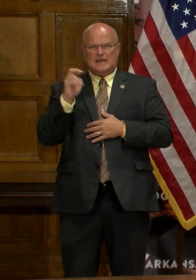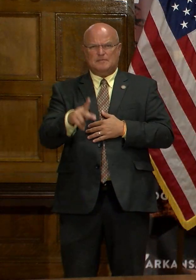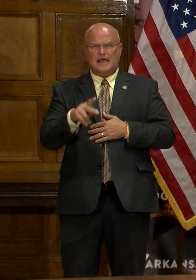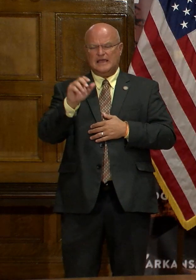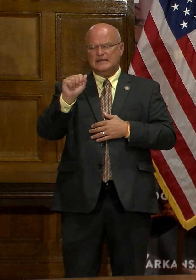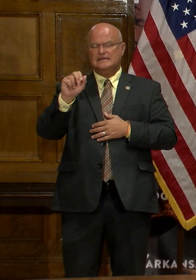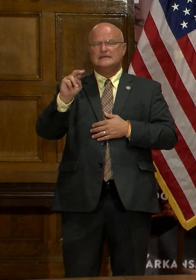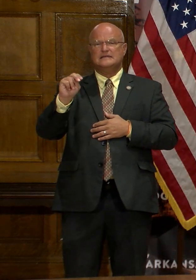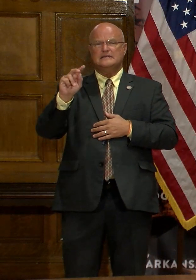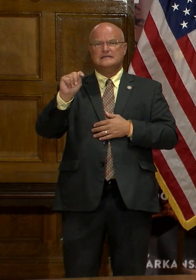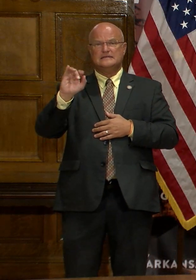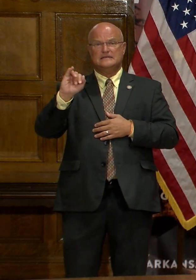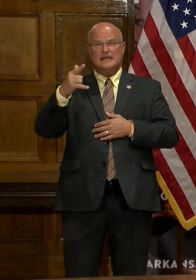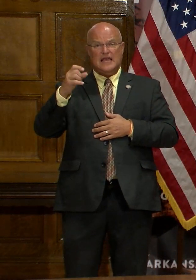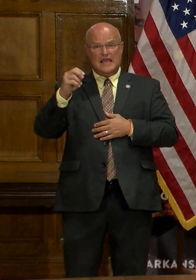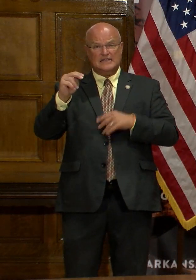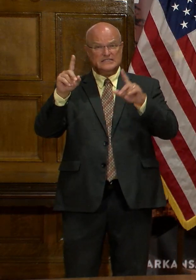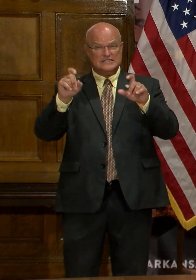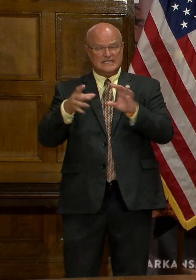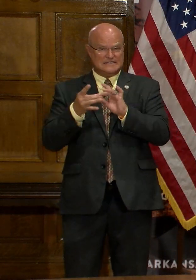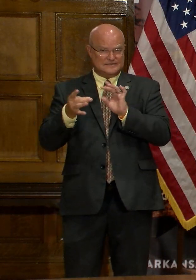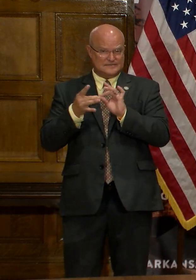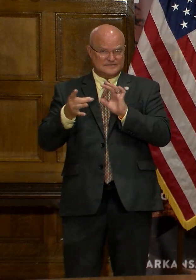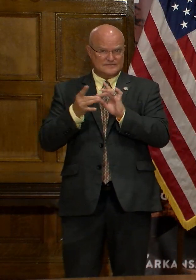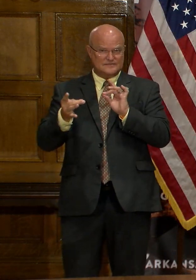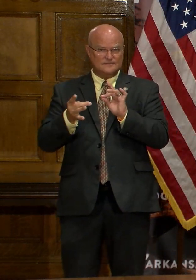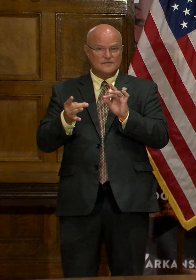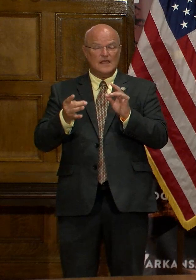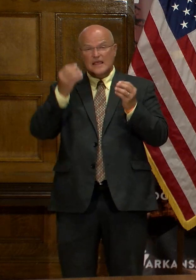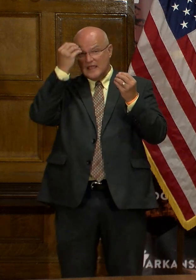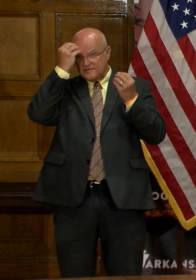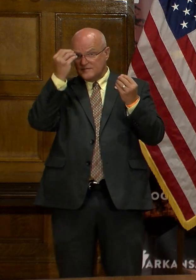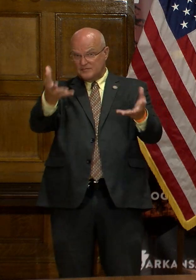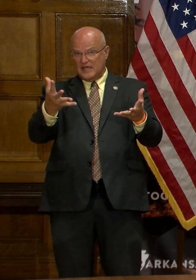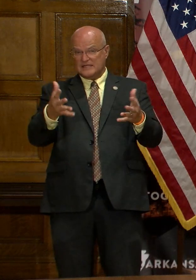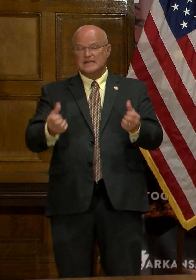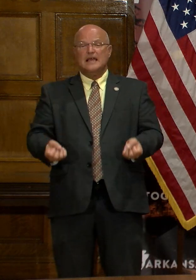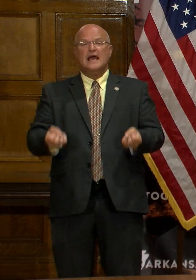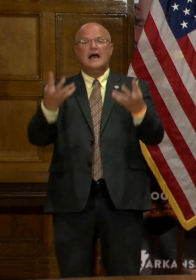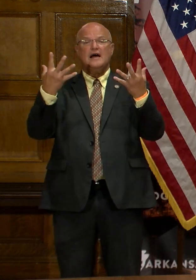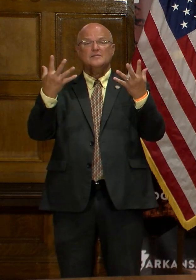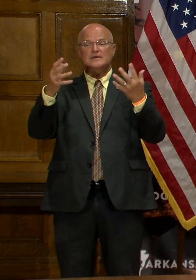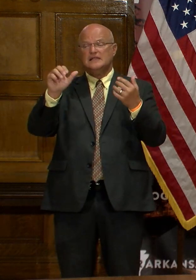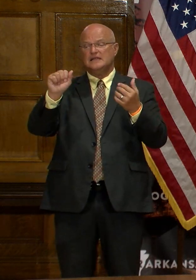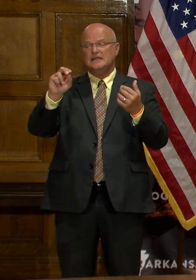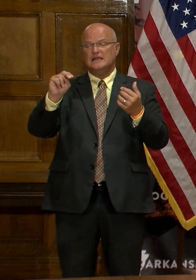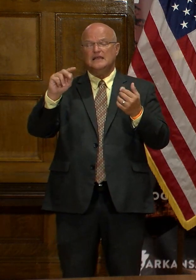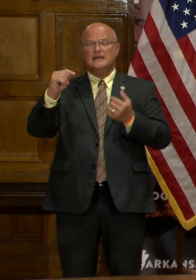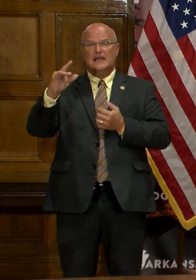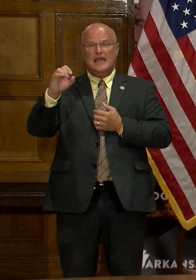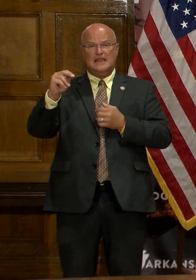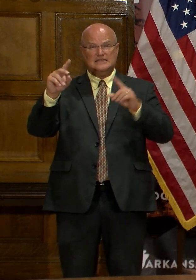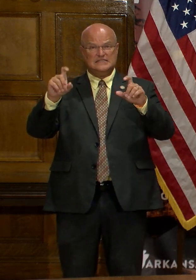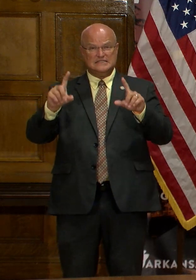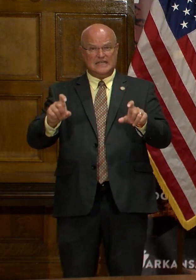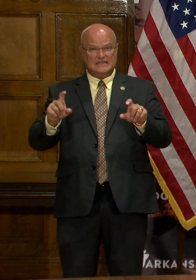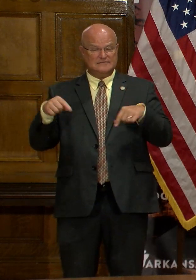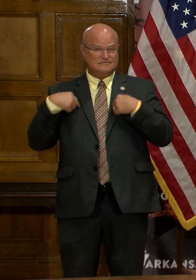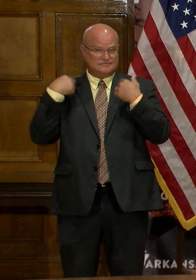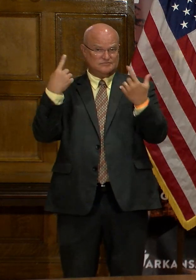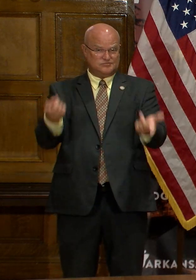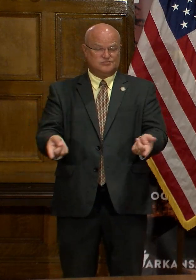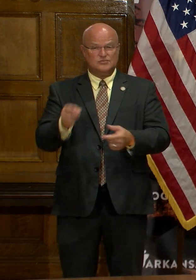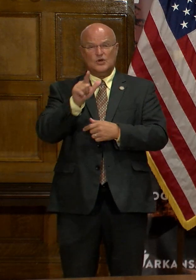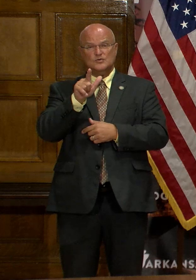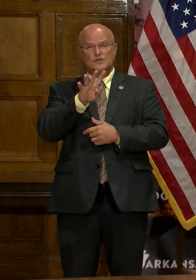the antigen tests that I mentioned. I gave you the information as to how many antigen tests that we did over the